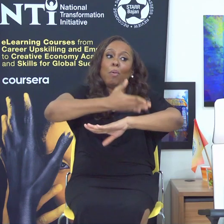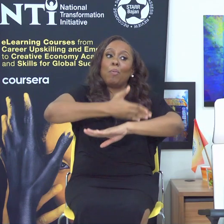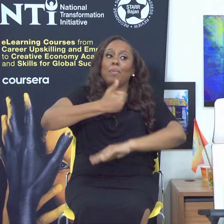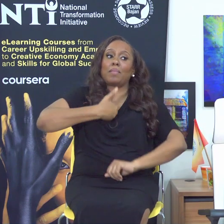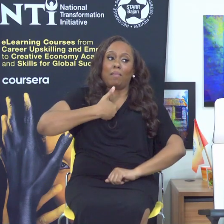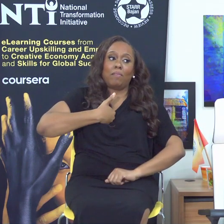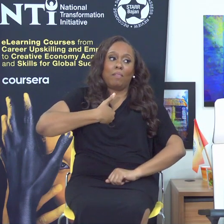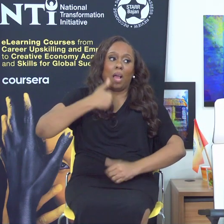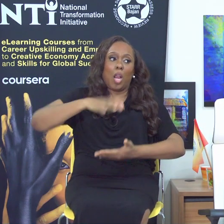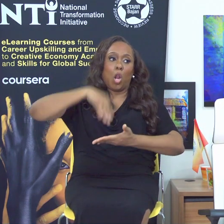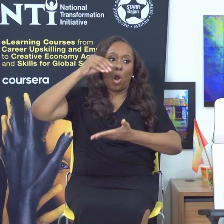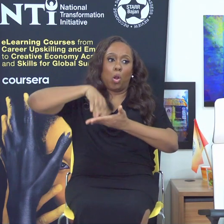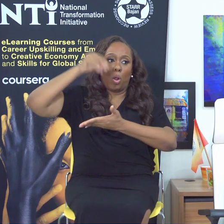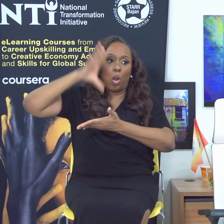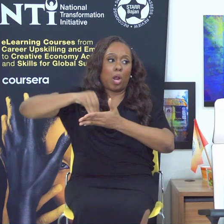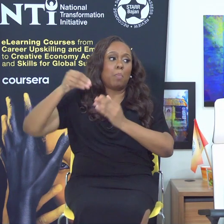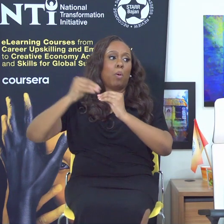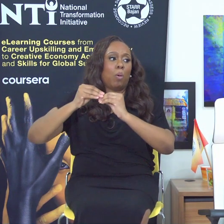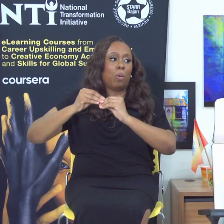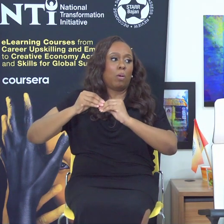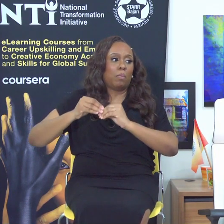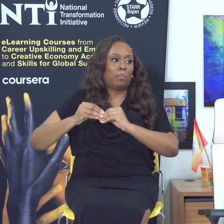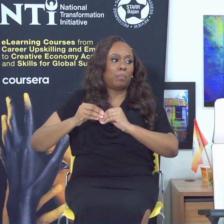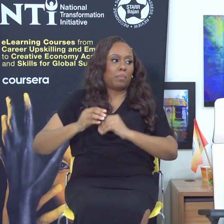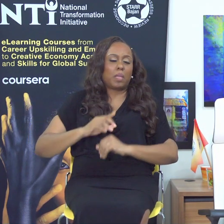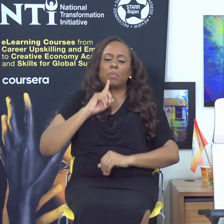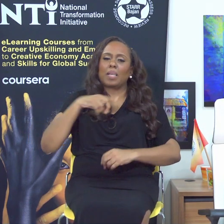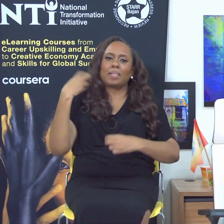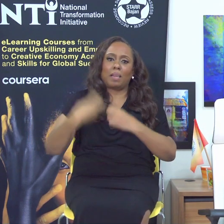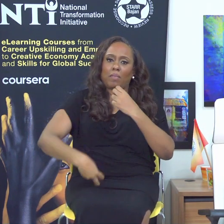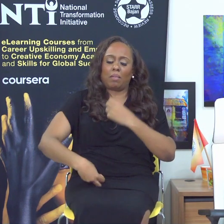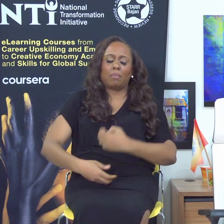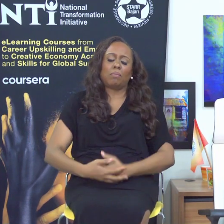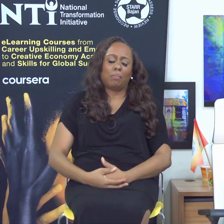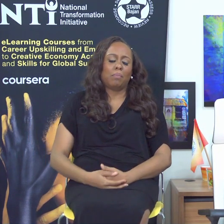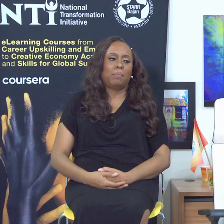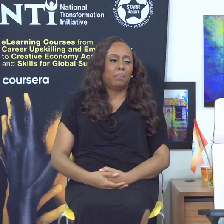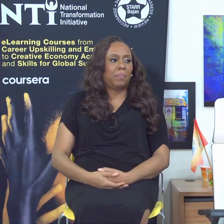And it has been very,